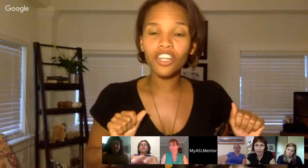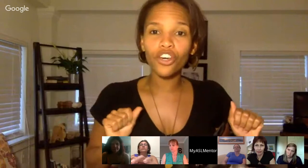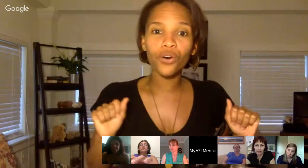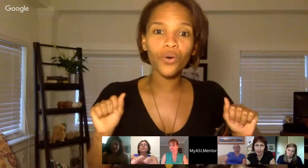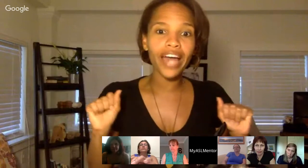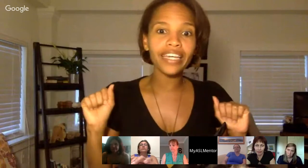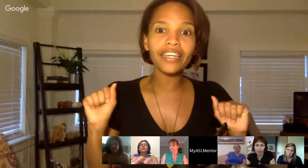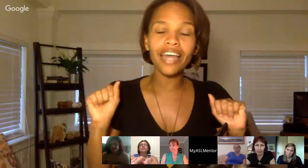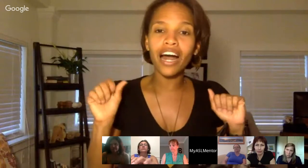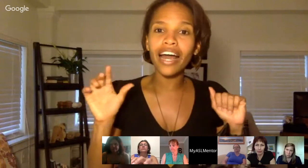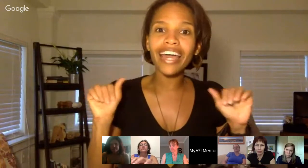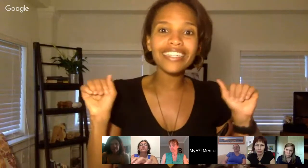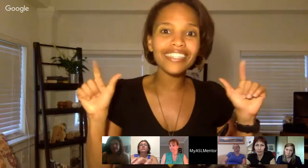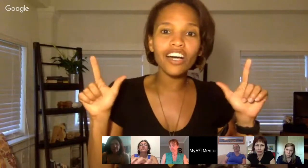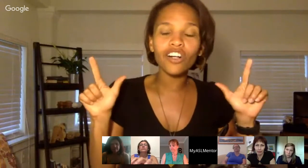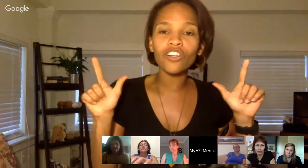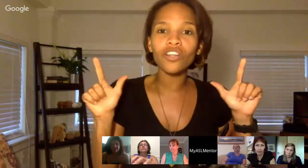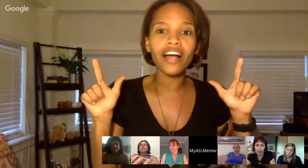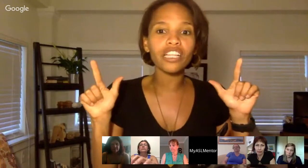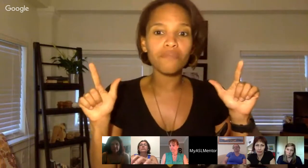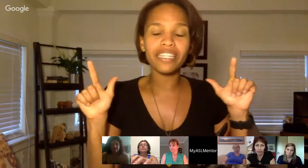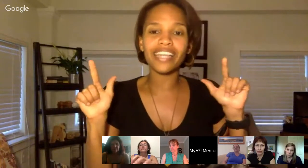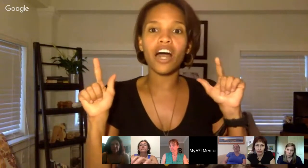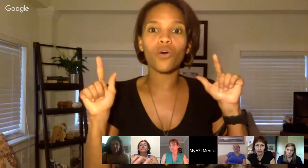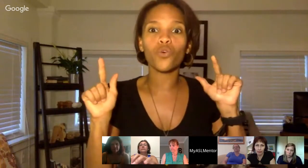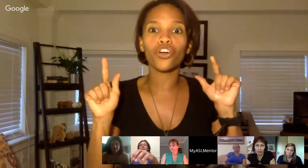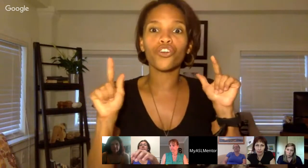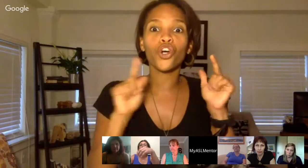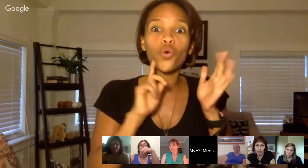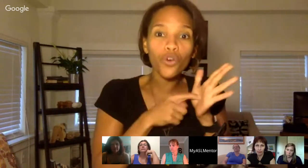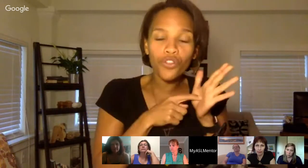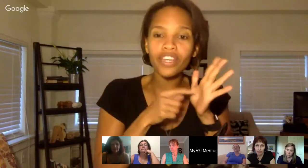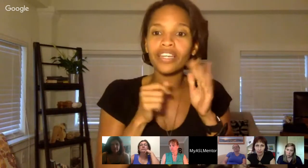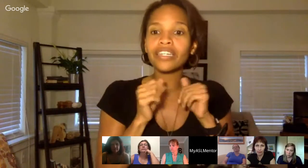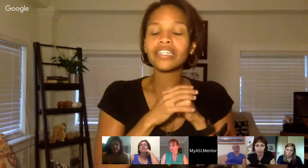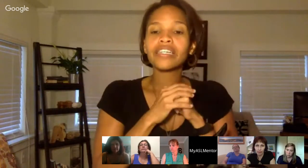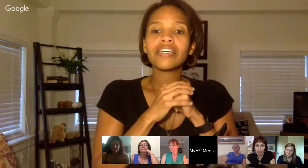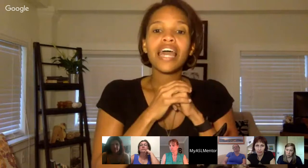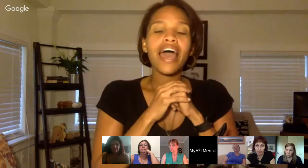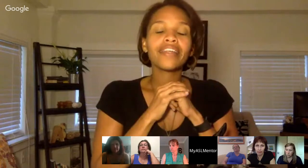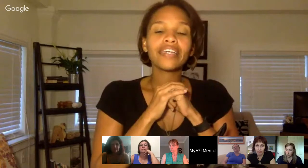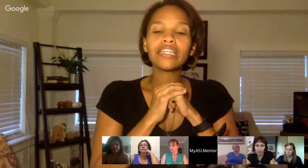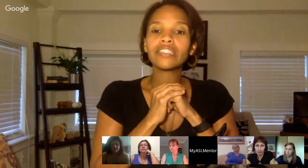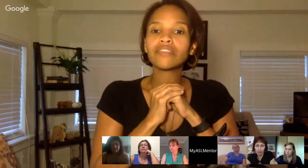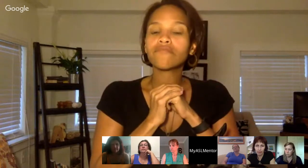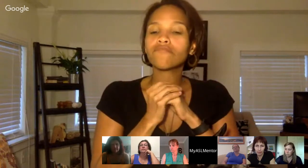the video? Any ASL elements that were noteworthy?